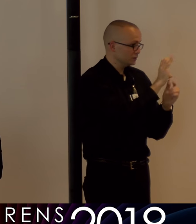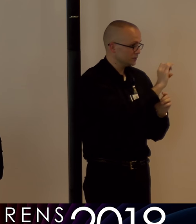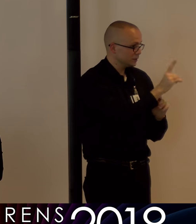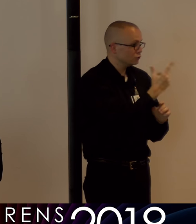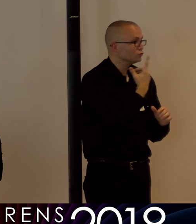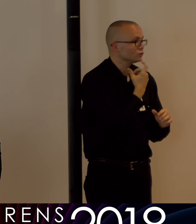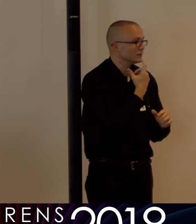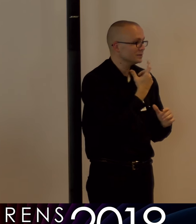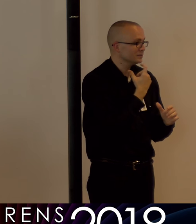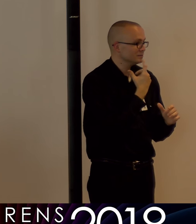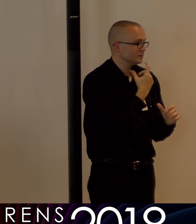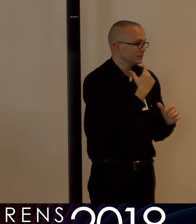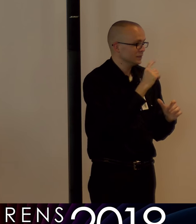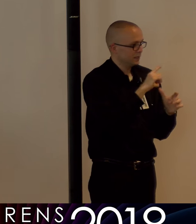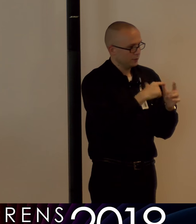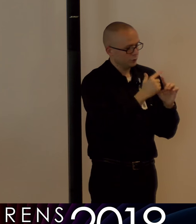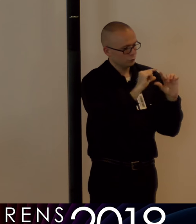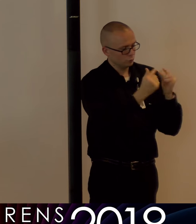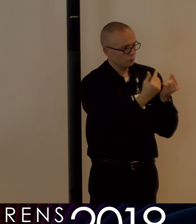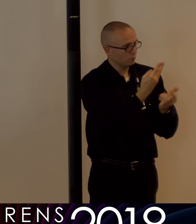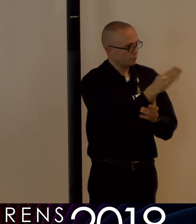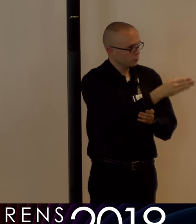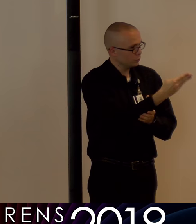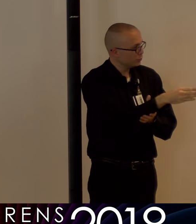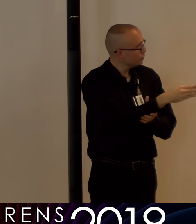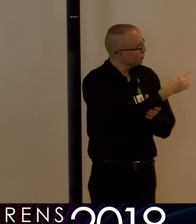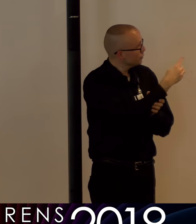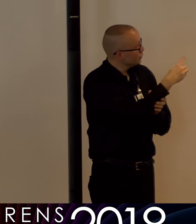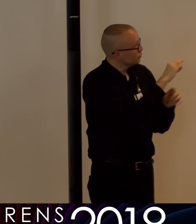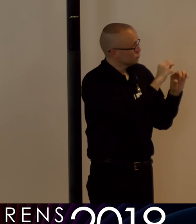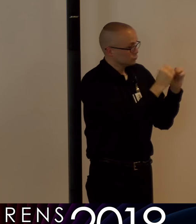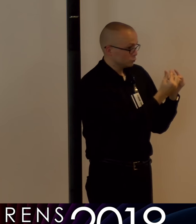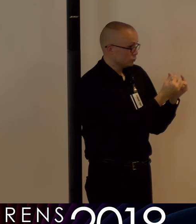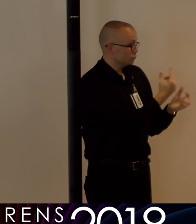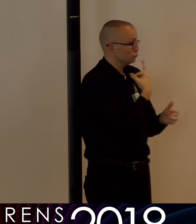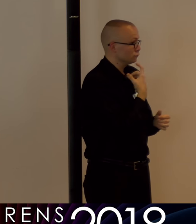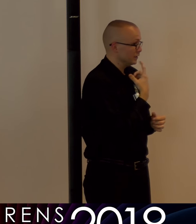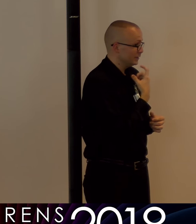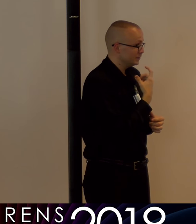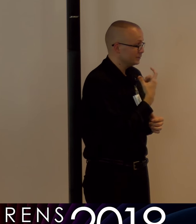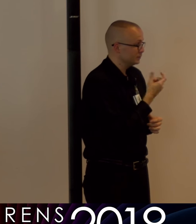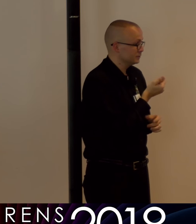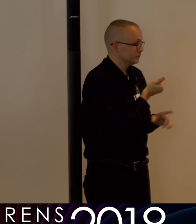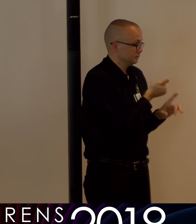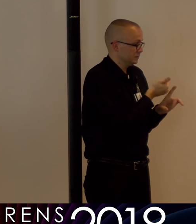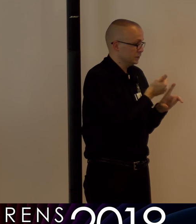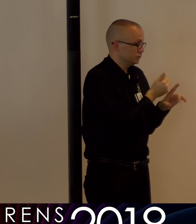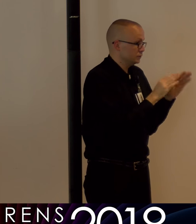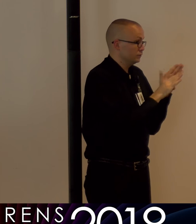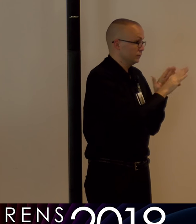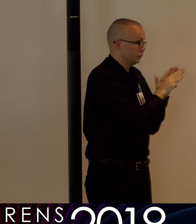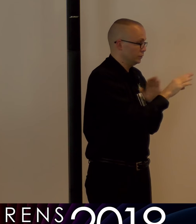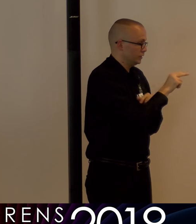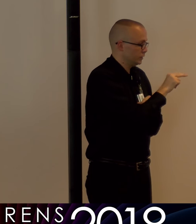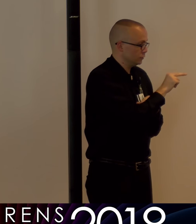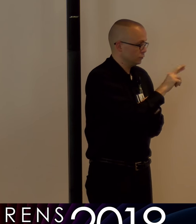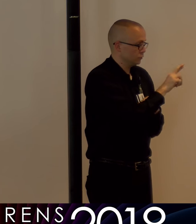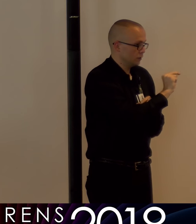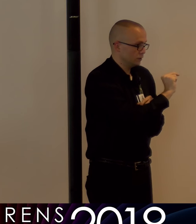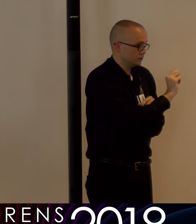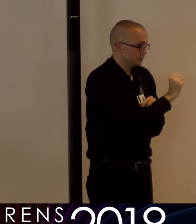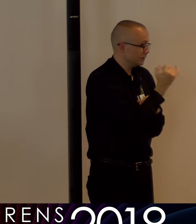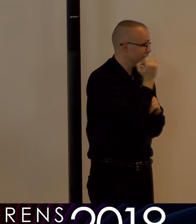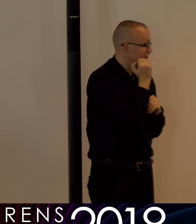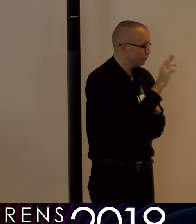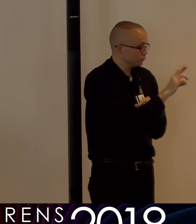are red and then another group of cells that are blue. Those group of cells that are red are the developing neurons. And if you look